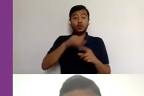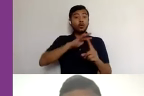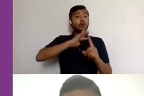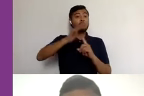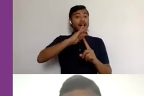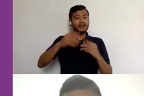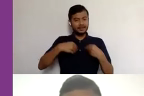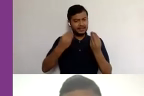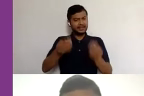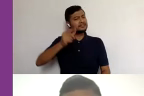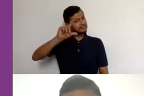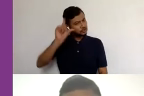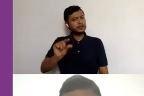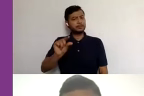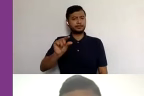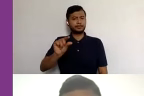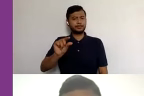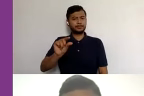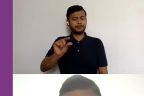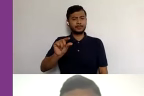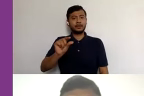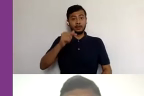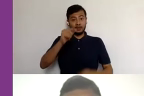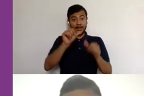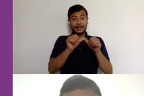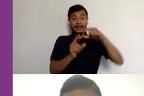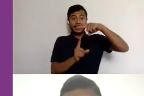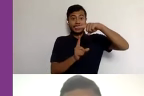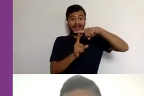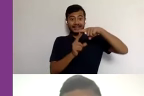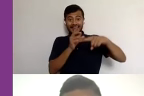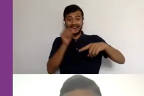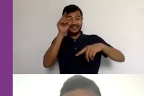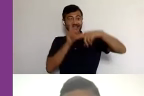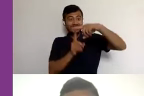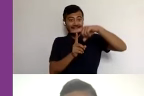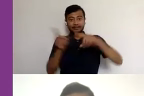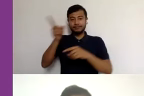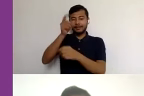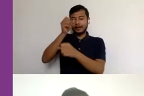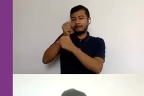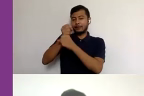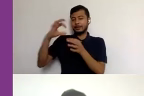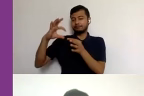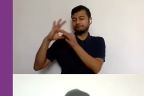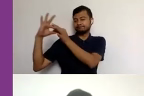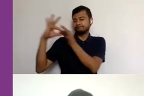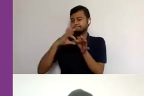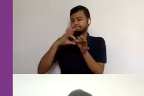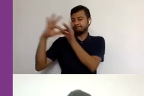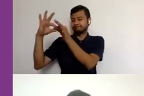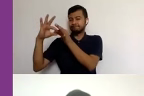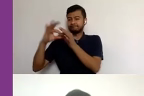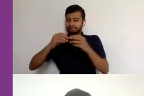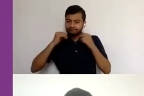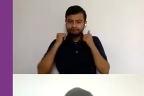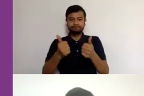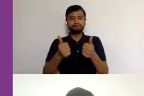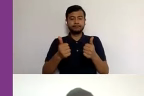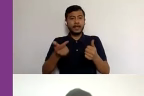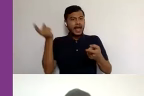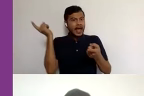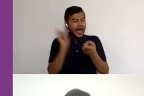We also work closely with the government on things like the emergency broadband benefit. We provide discounted wireless solutions